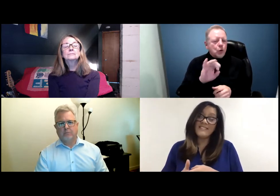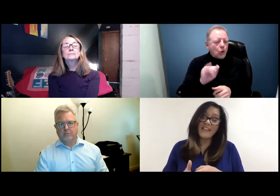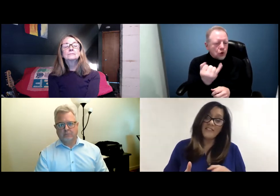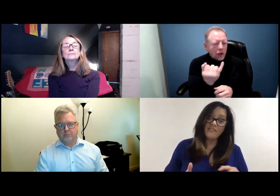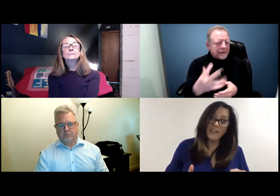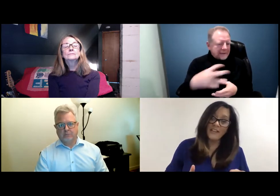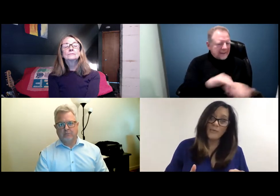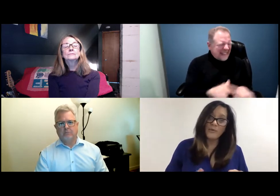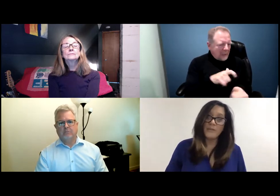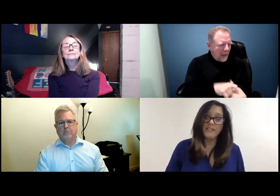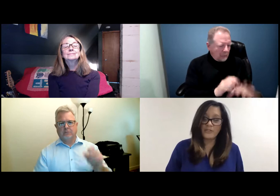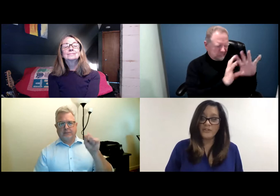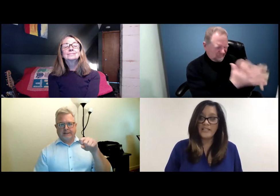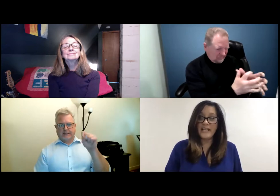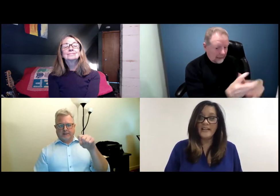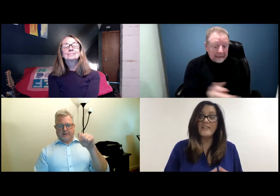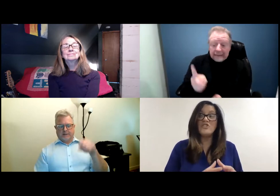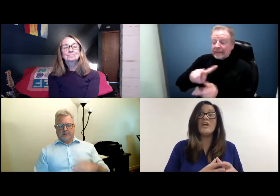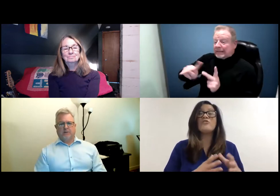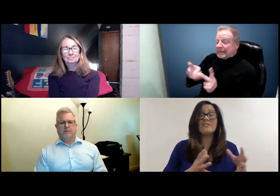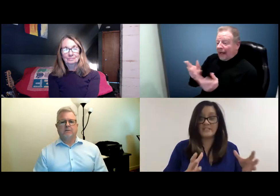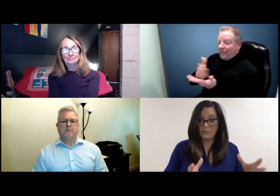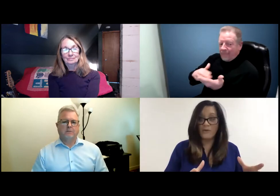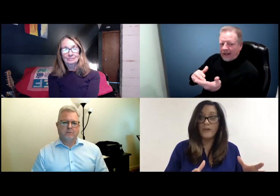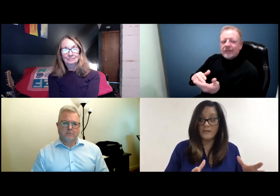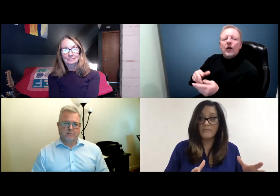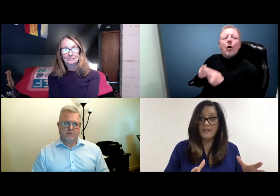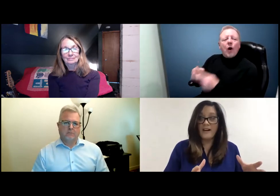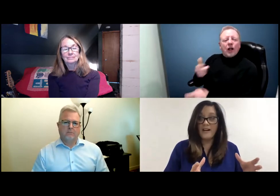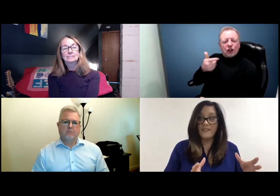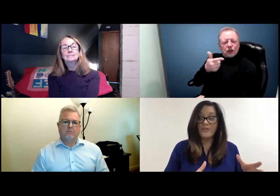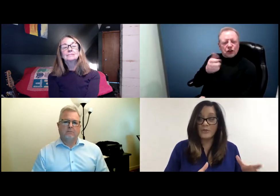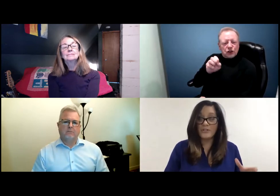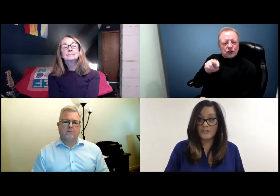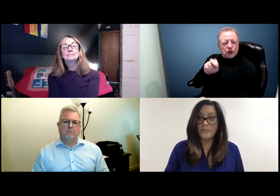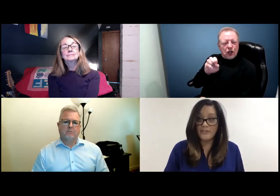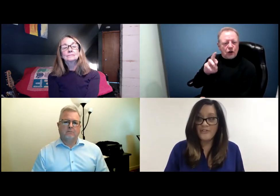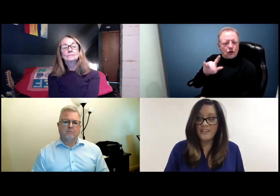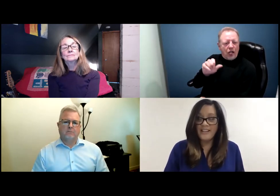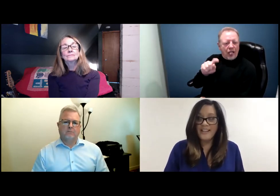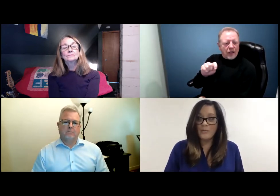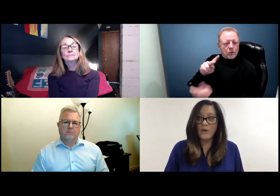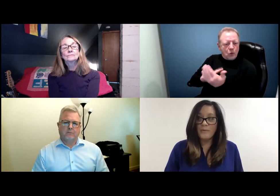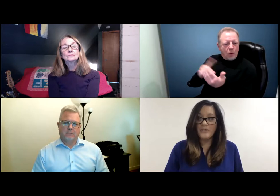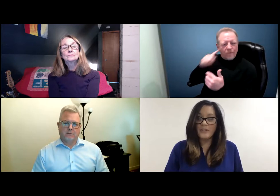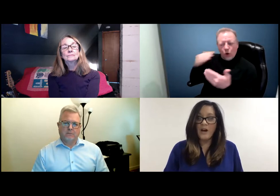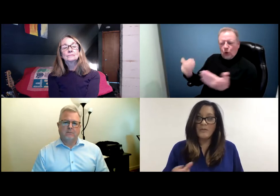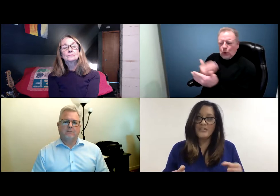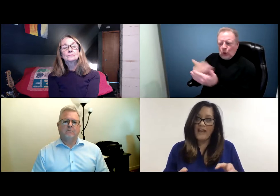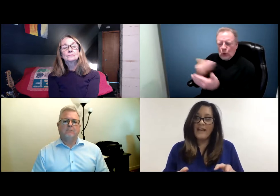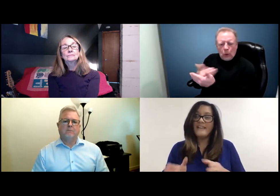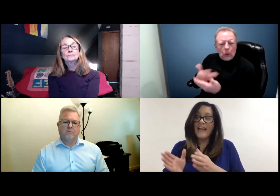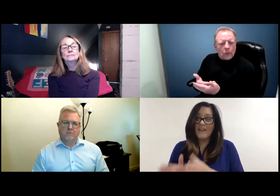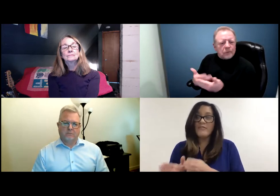The second phase will be to create a generalist program for new interpreters. And we're hoping to